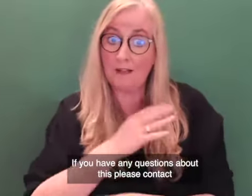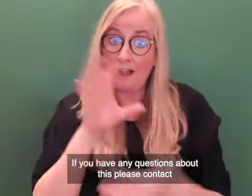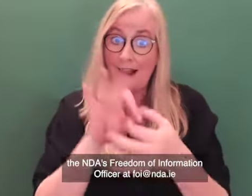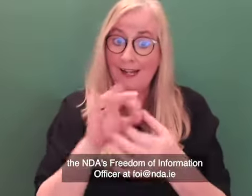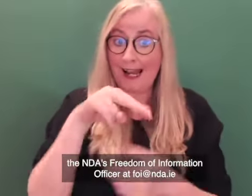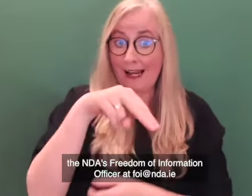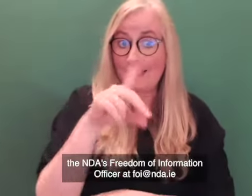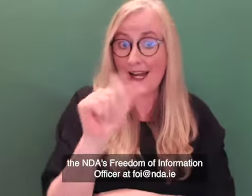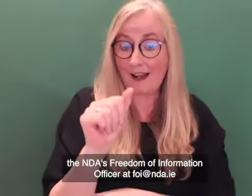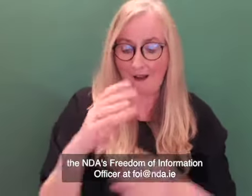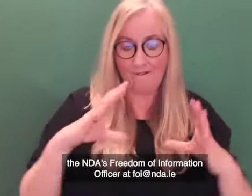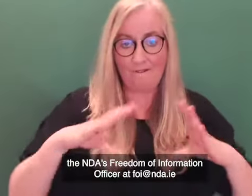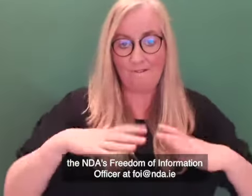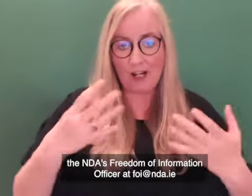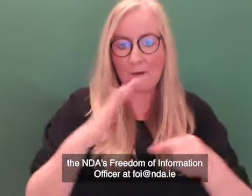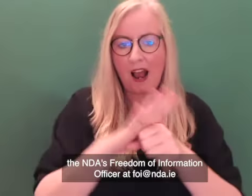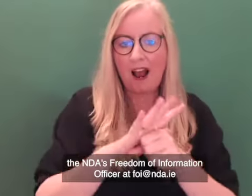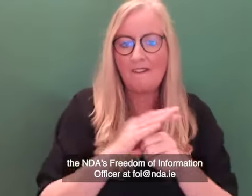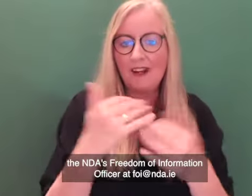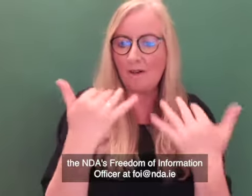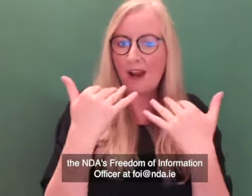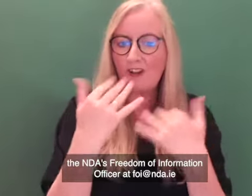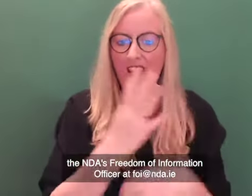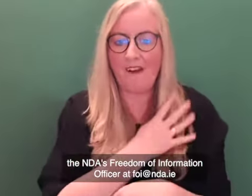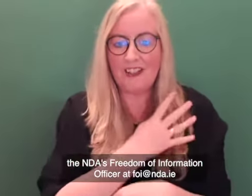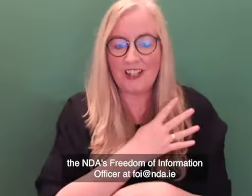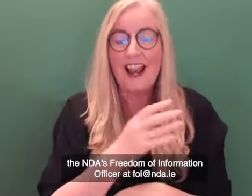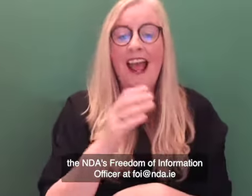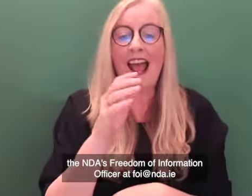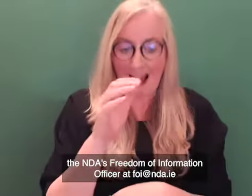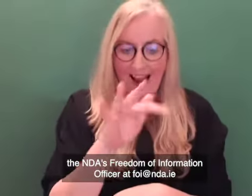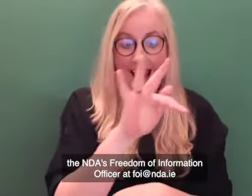the NDA's Freedom of Information Officer at